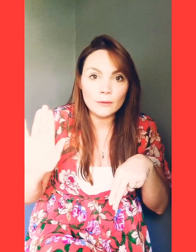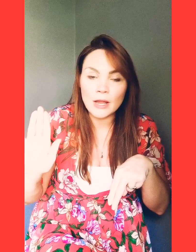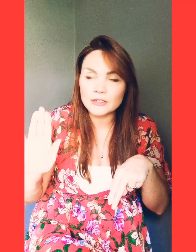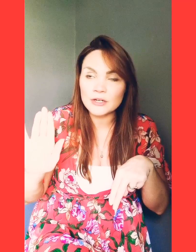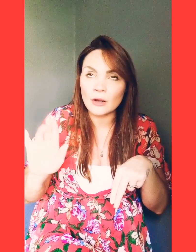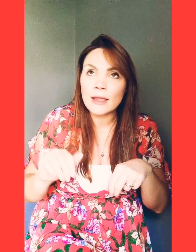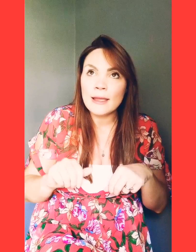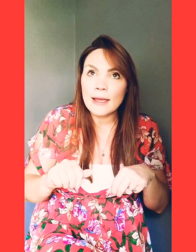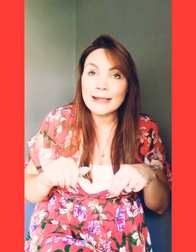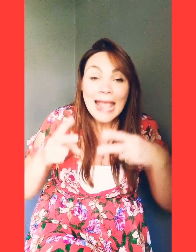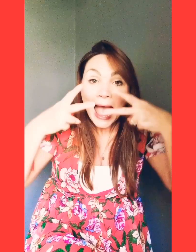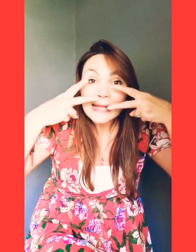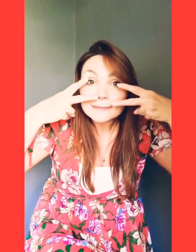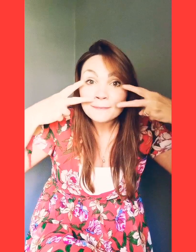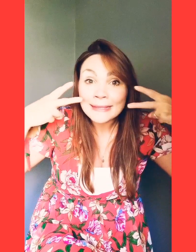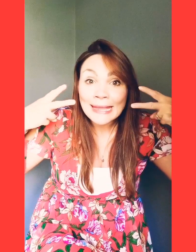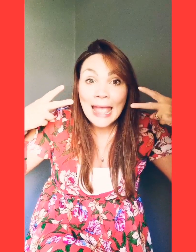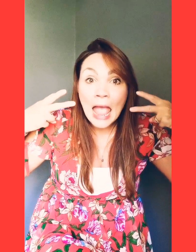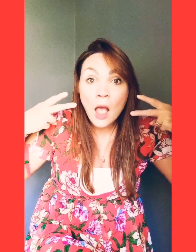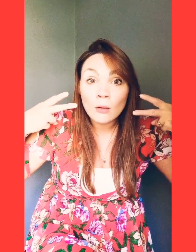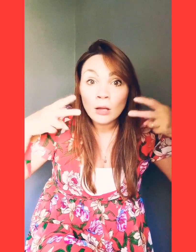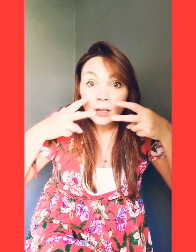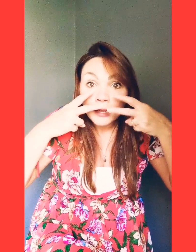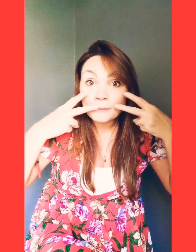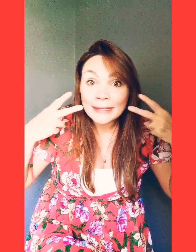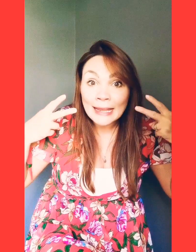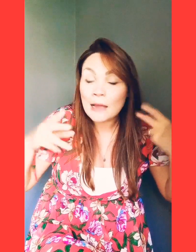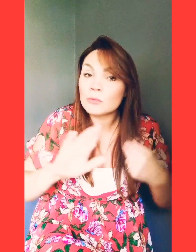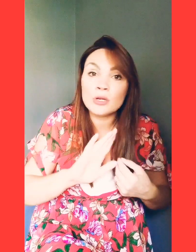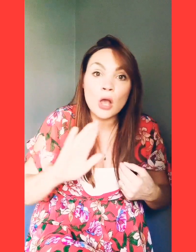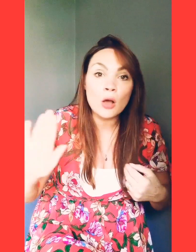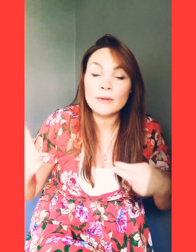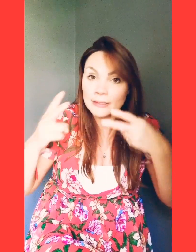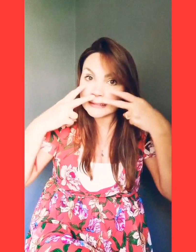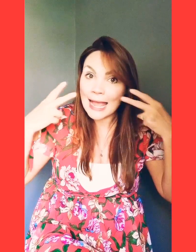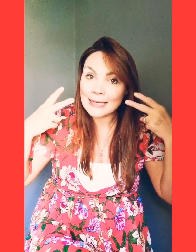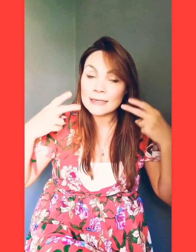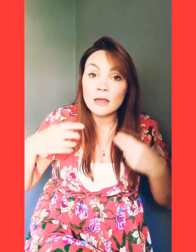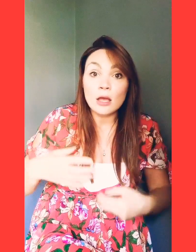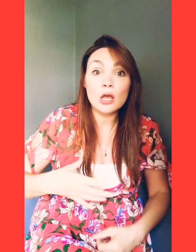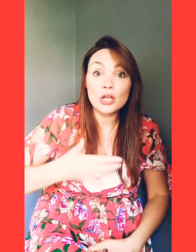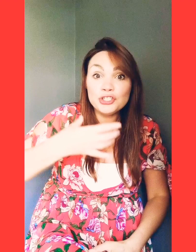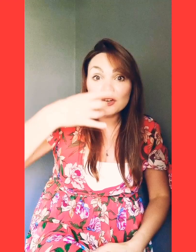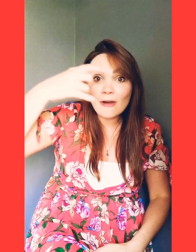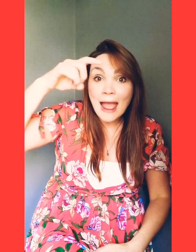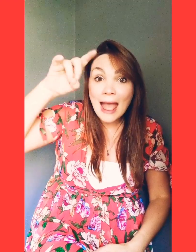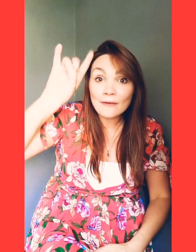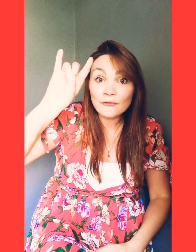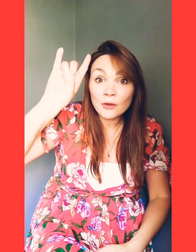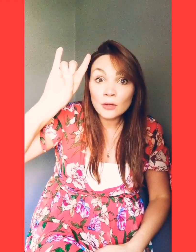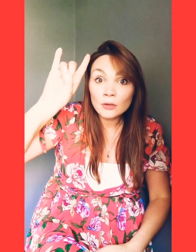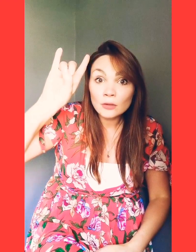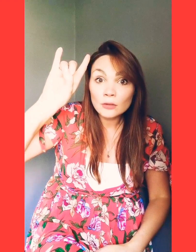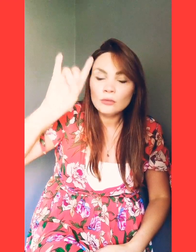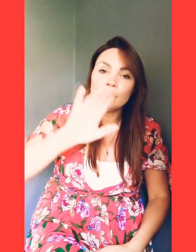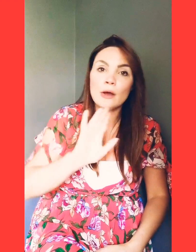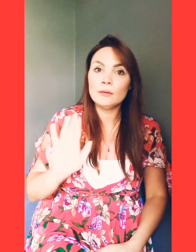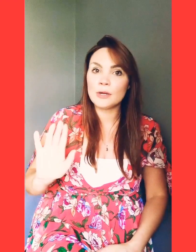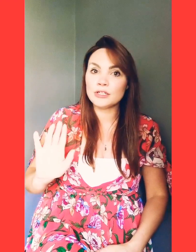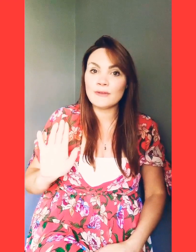not a dog. A cat. Meow. Meow. No, not a cat. A giraffe. No, not you.